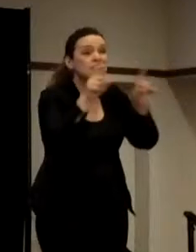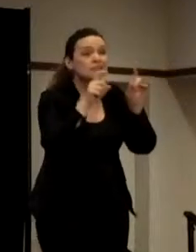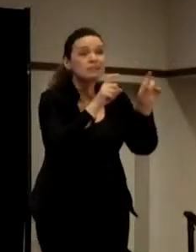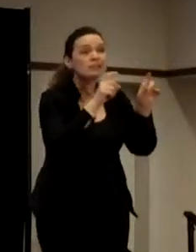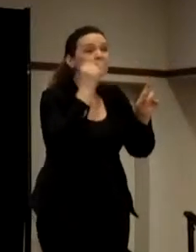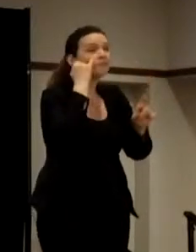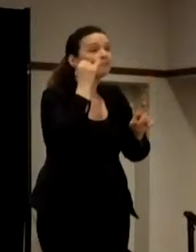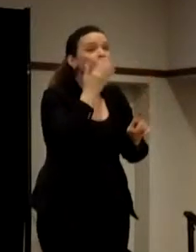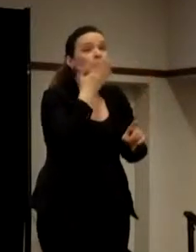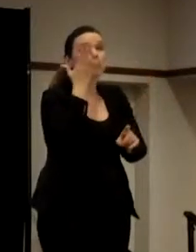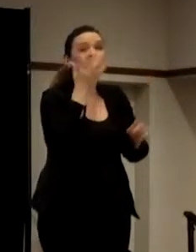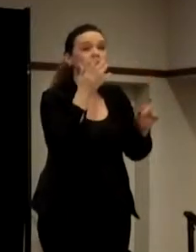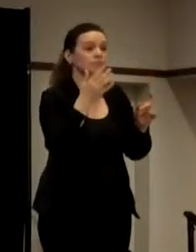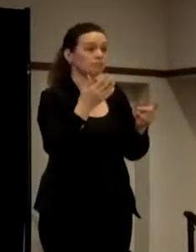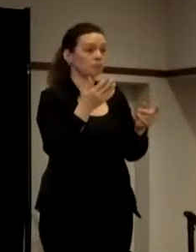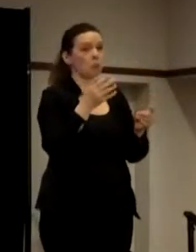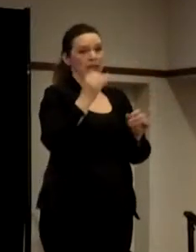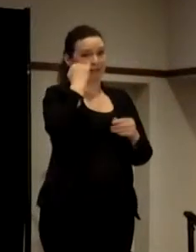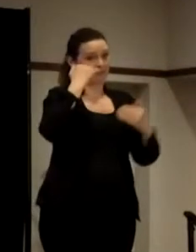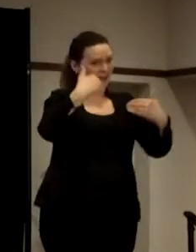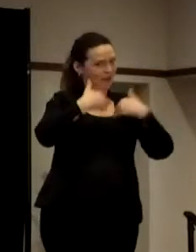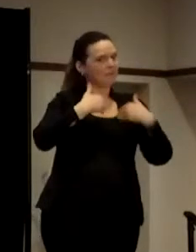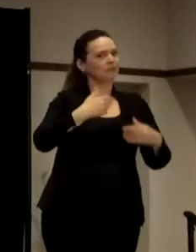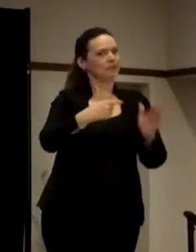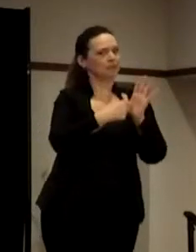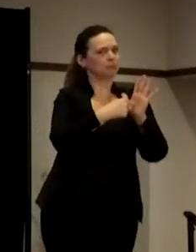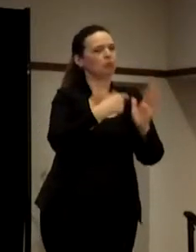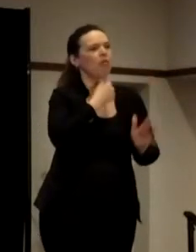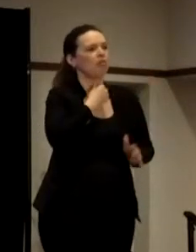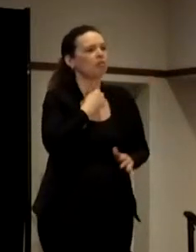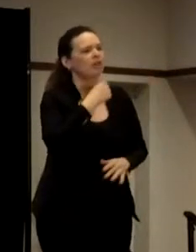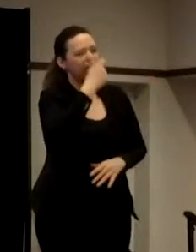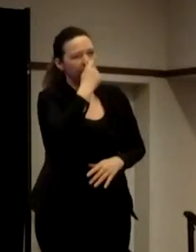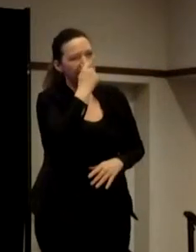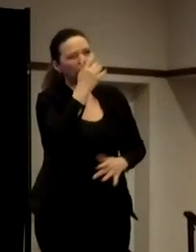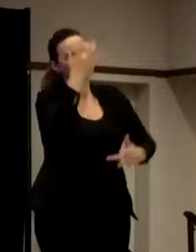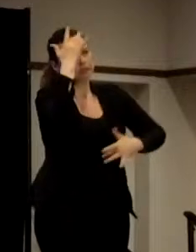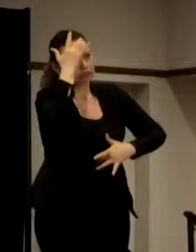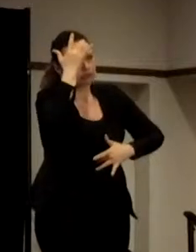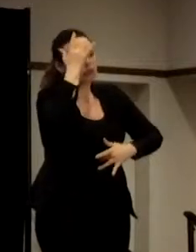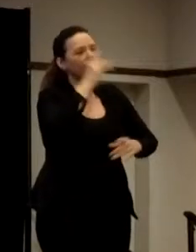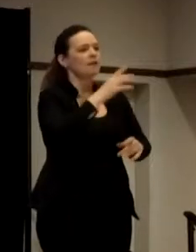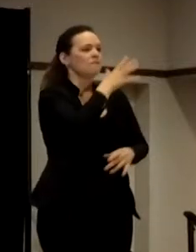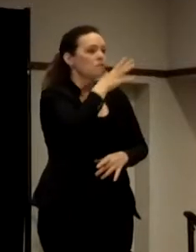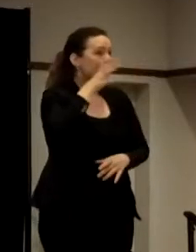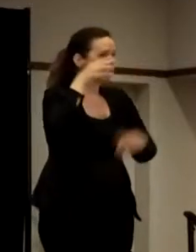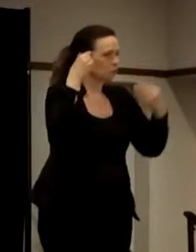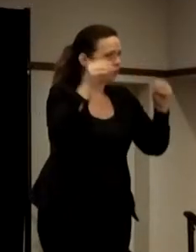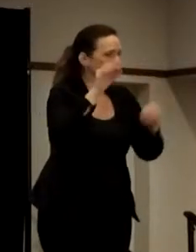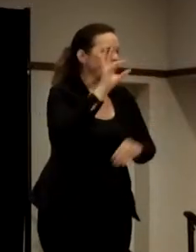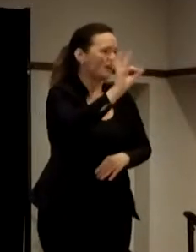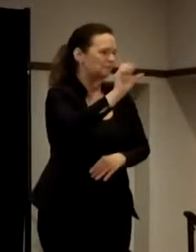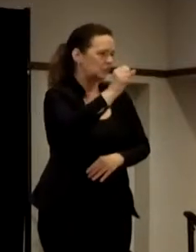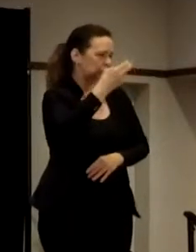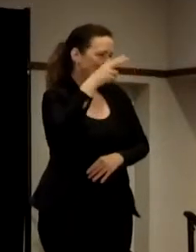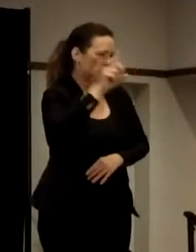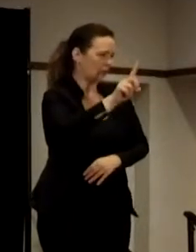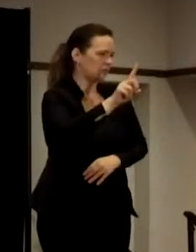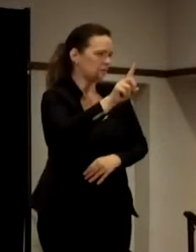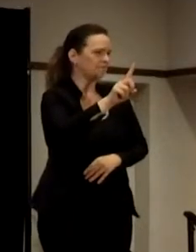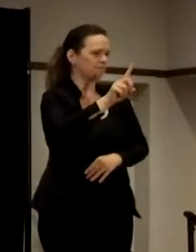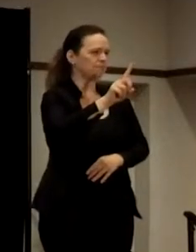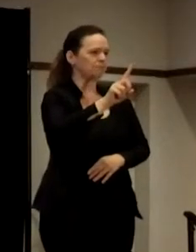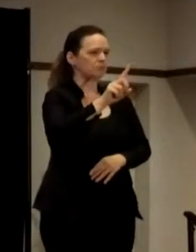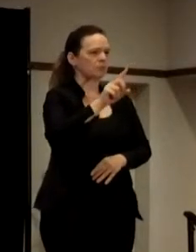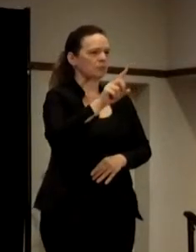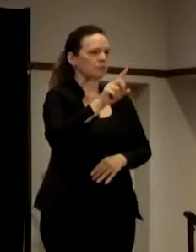ongov.net/Cayuga Medical, Monday through Friday, 9 to 1. Please, if you have symptoms, any symptoms, please get a test. This is the